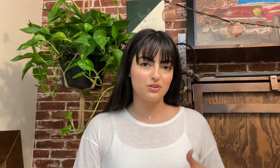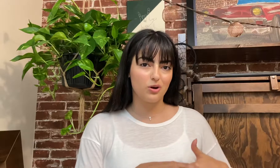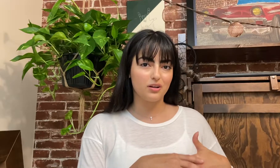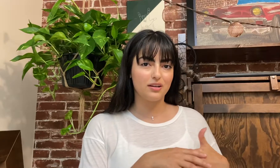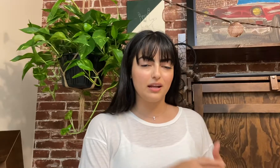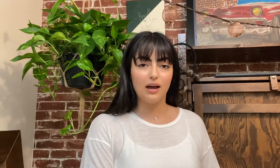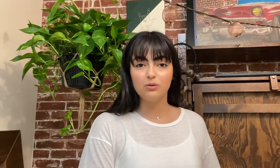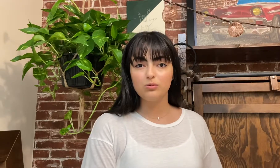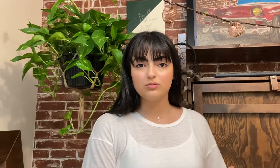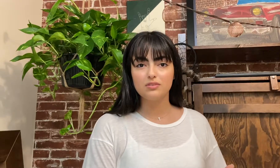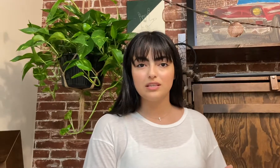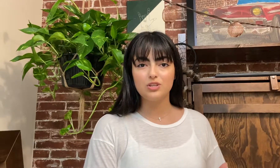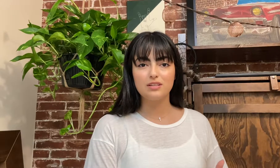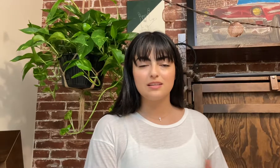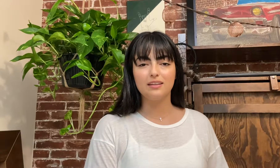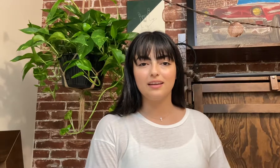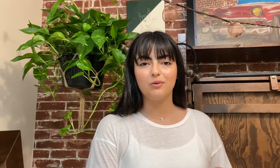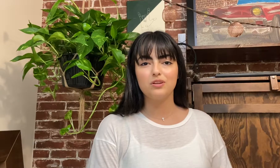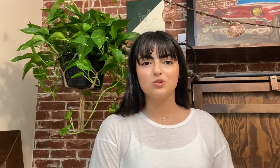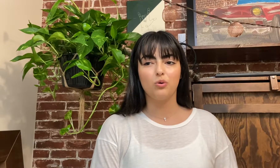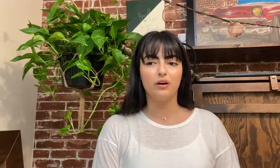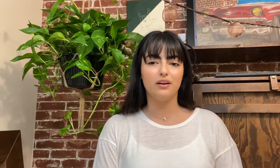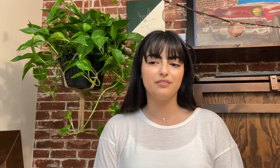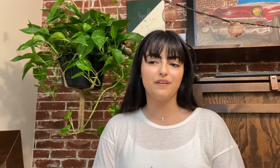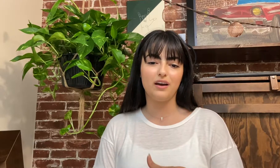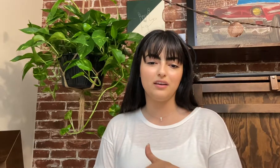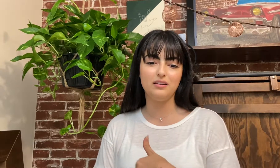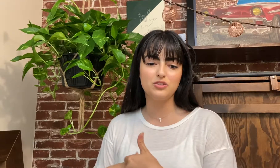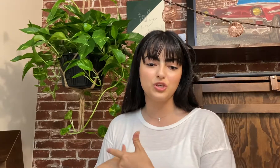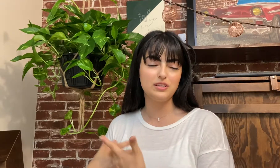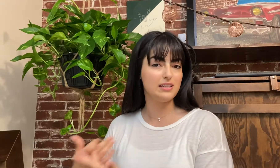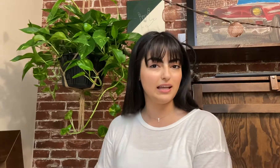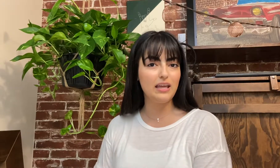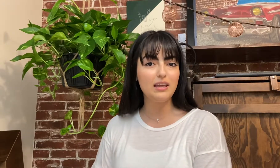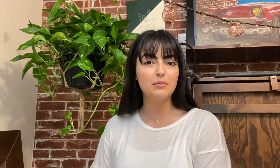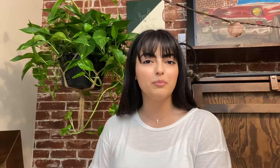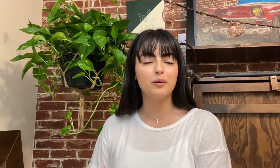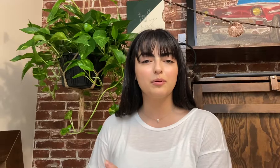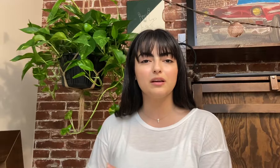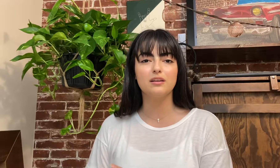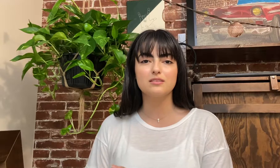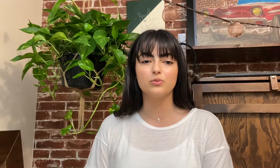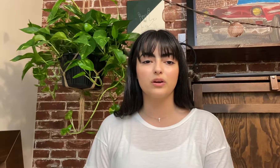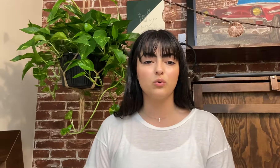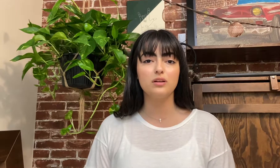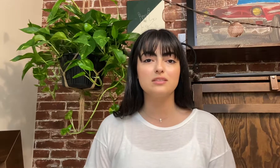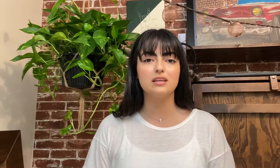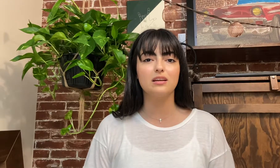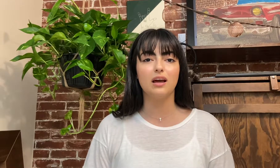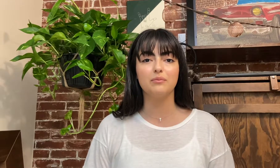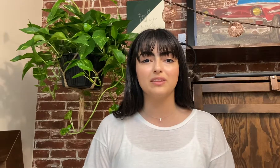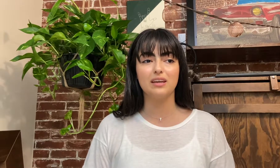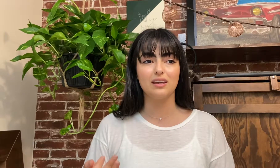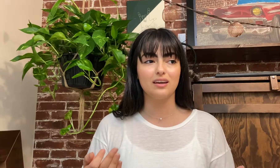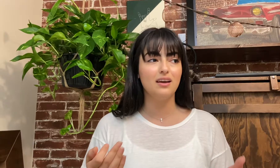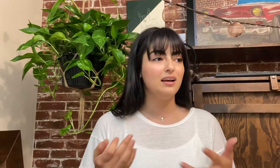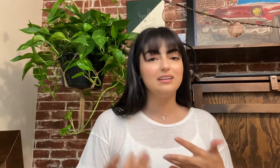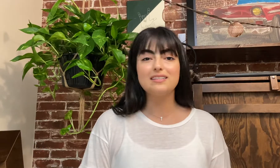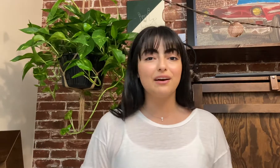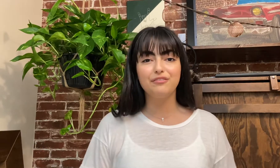start now teaching sign language or if I should delay it, but because we're in quarantine, I'm thinking let's have fun